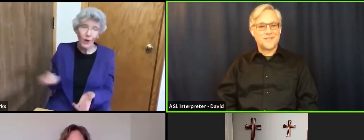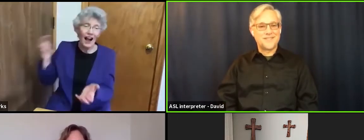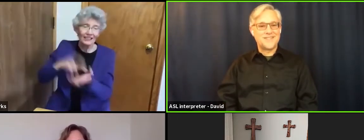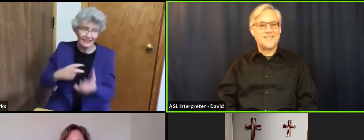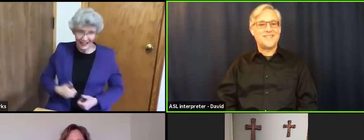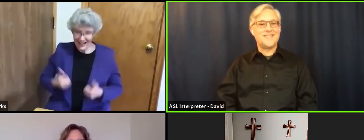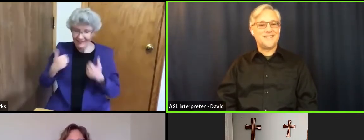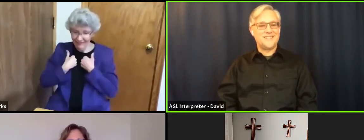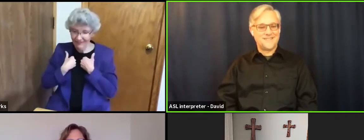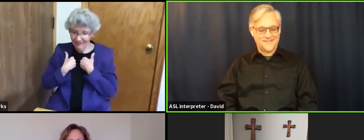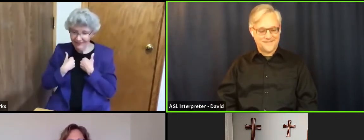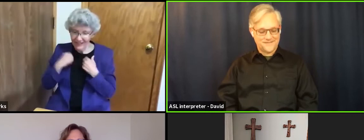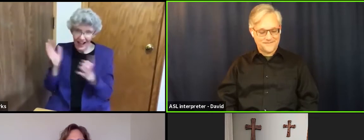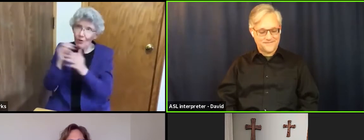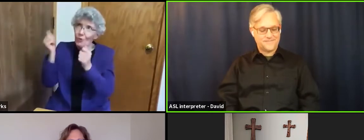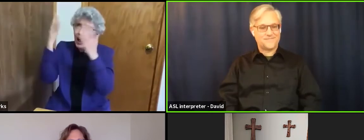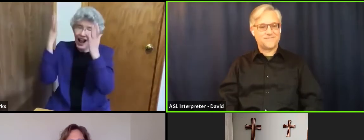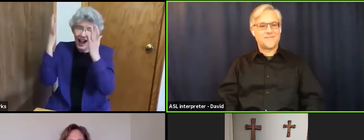Christ is risen indeed.